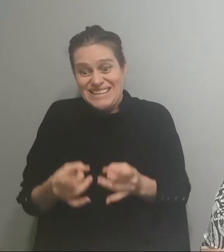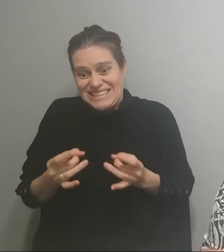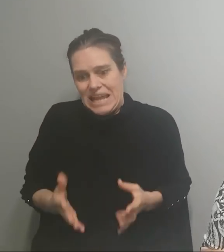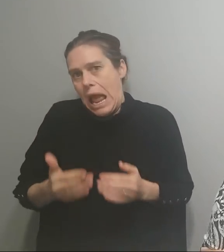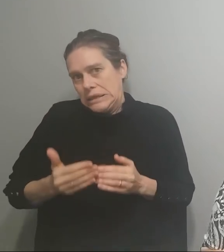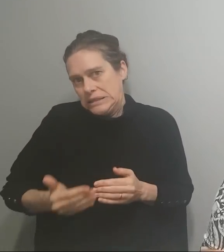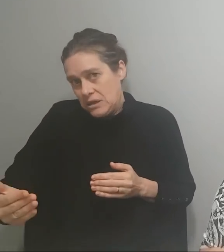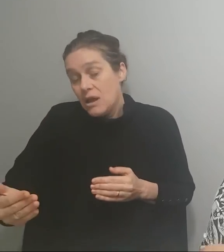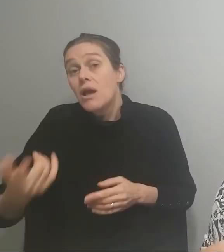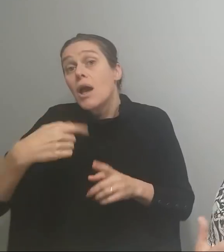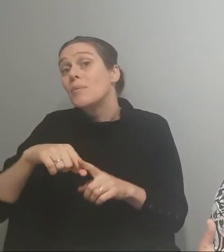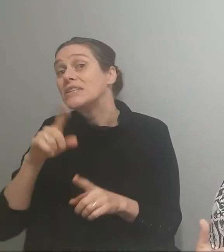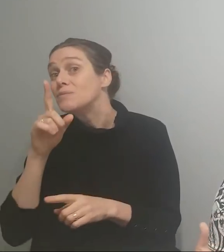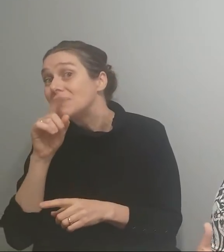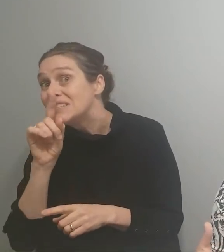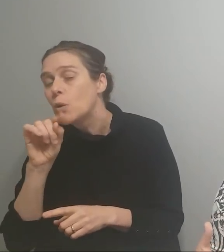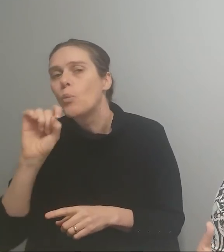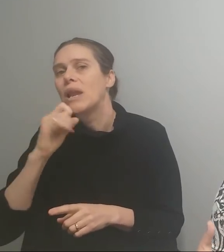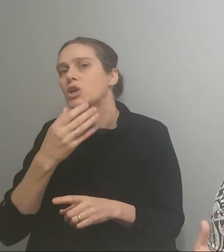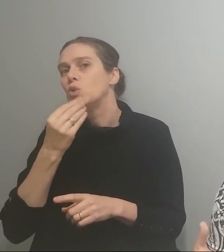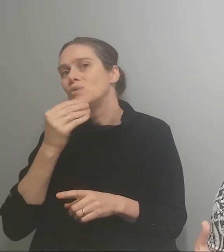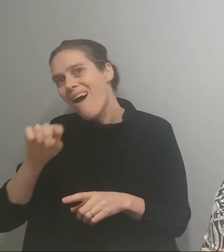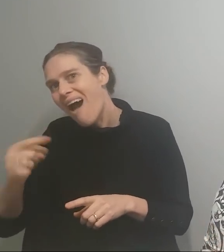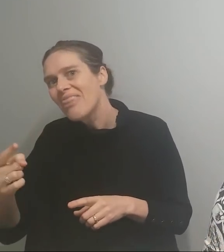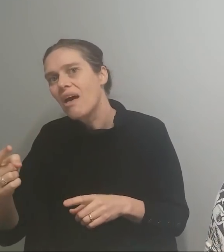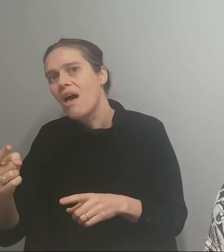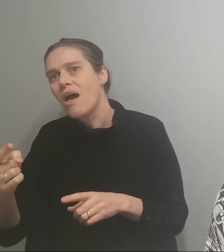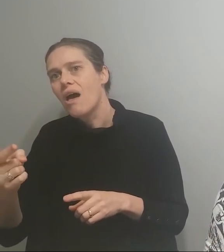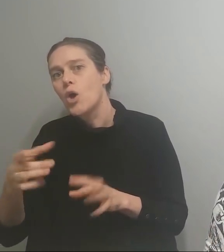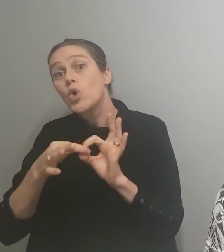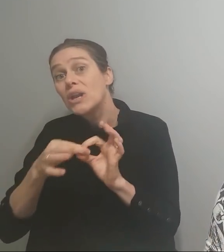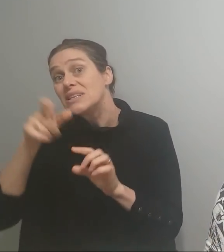the potential to use connectors through contracts with